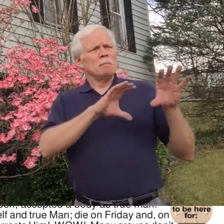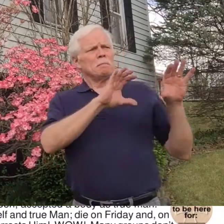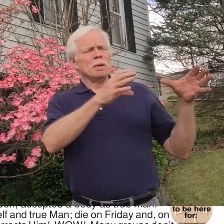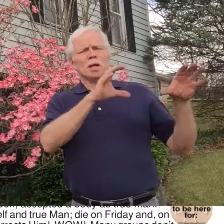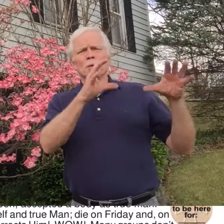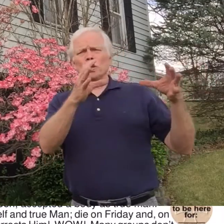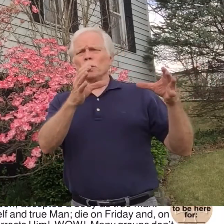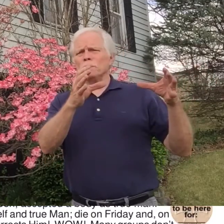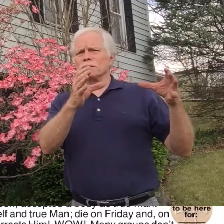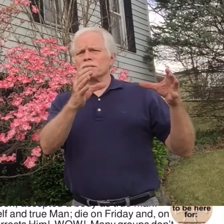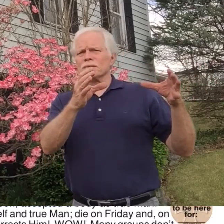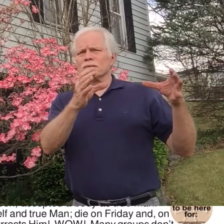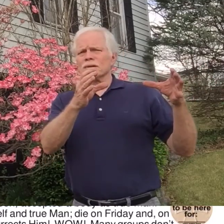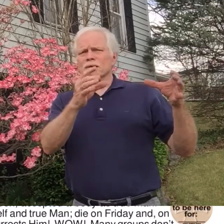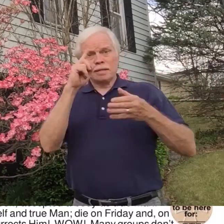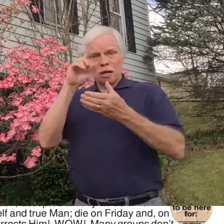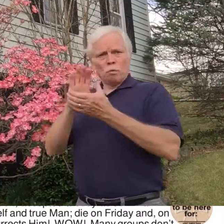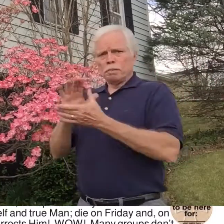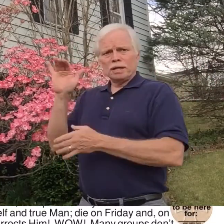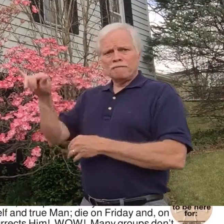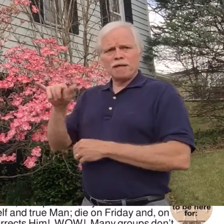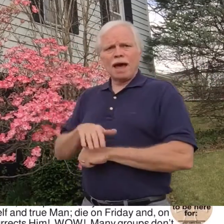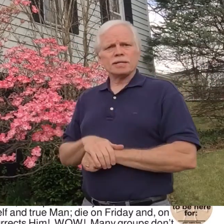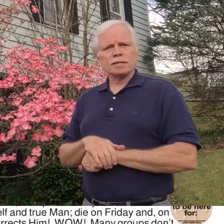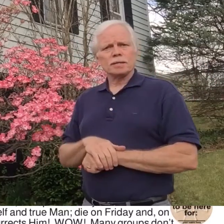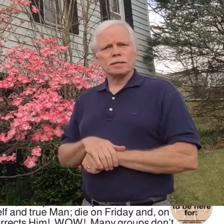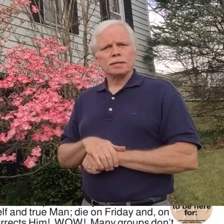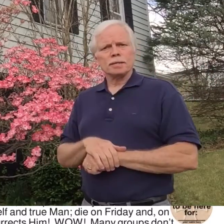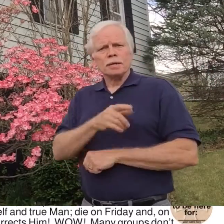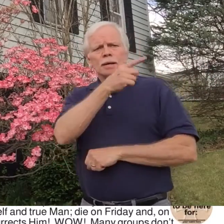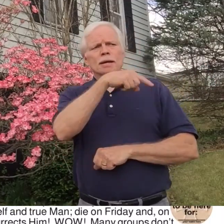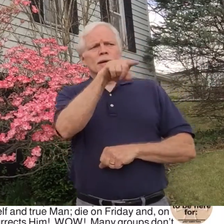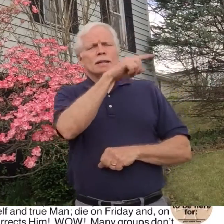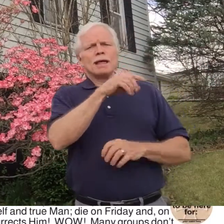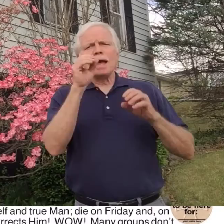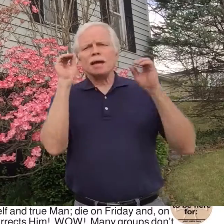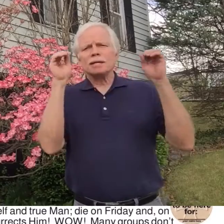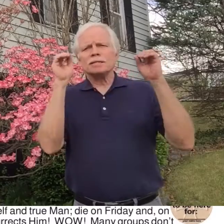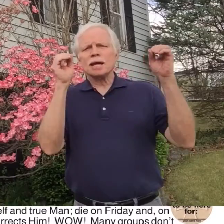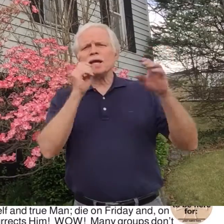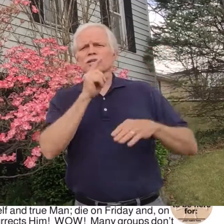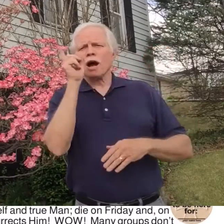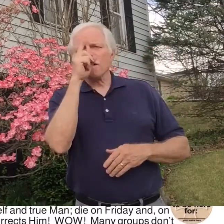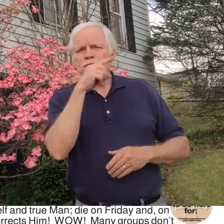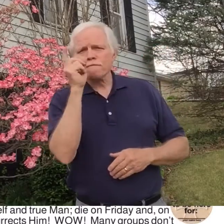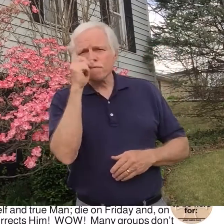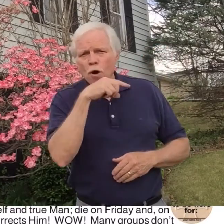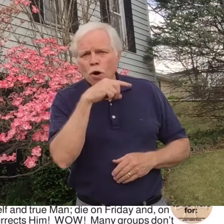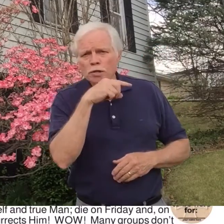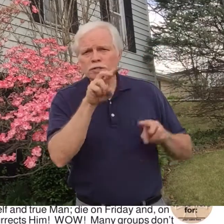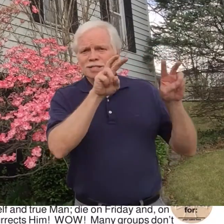Many groups, they don't believe that. They teach a false